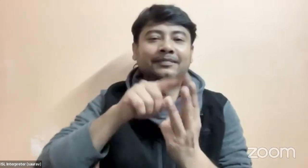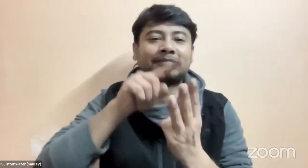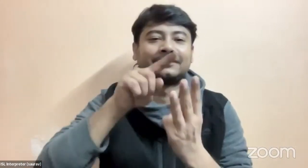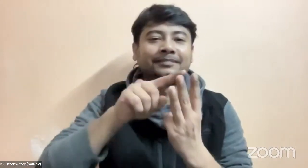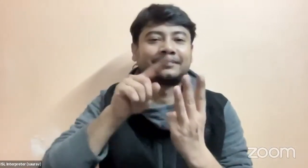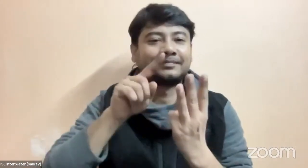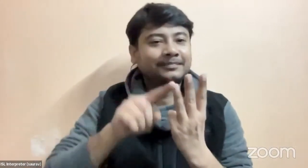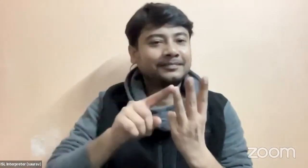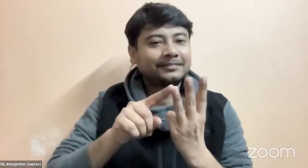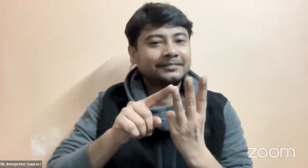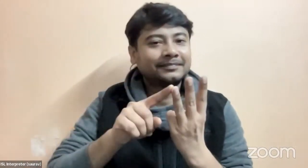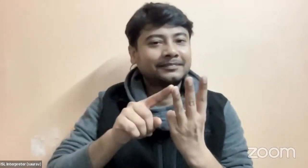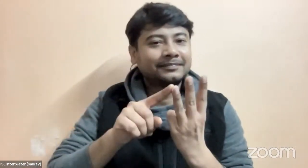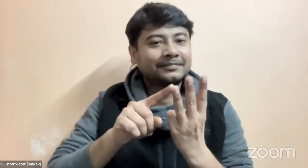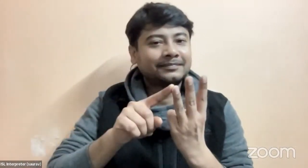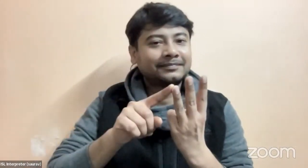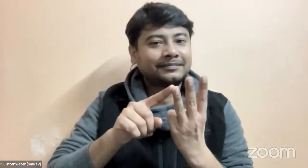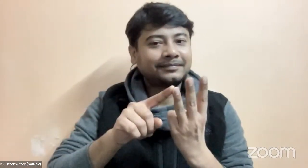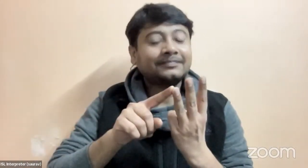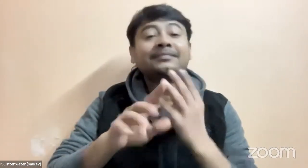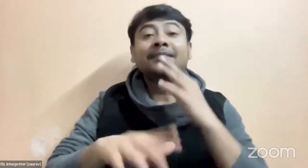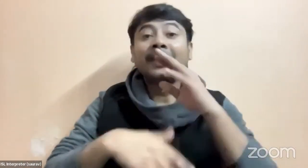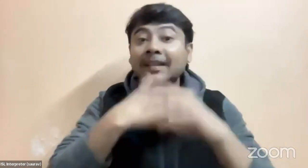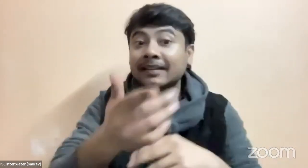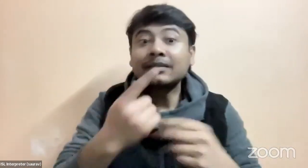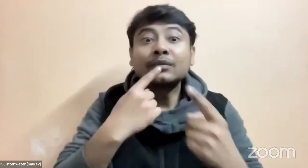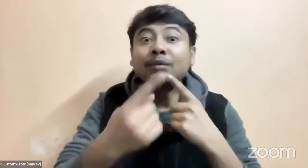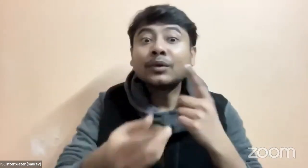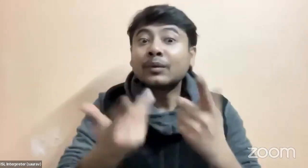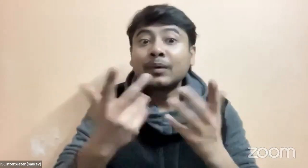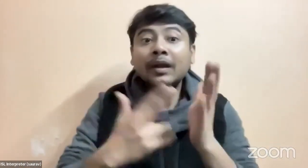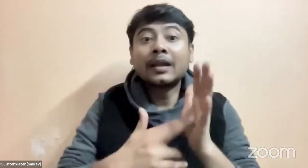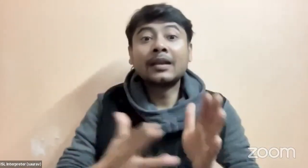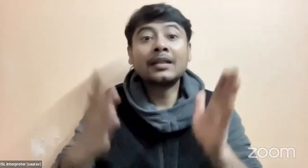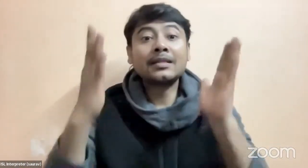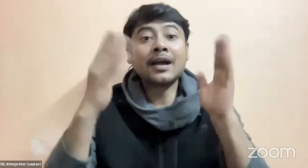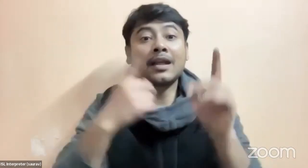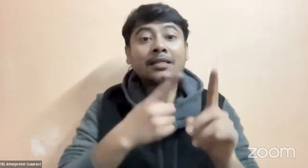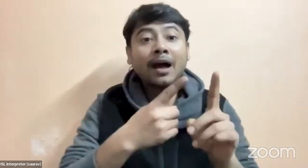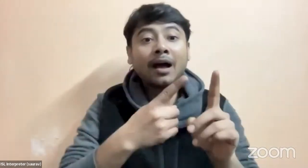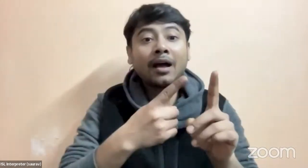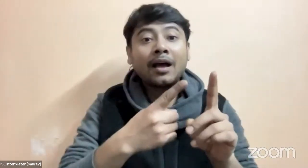And then we understood Nityananda Prabhu is more merciful than him.